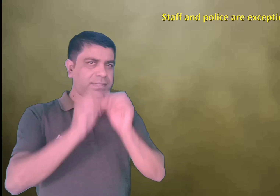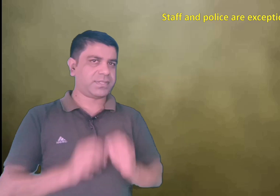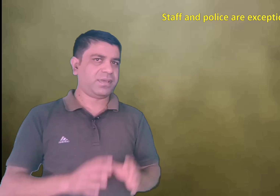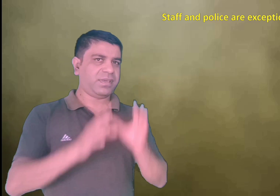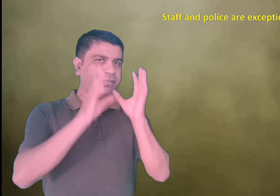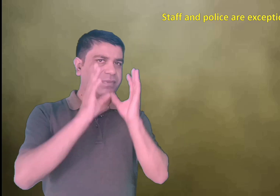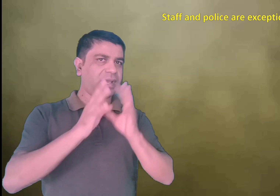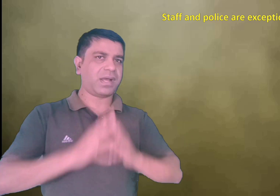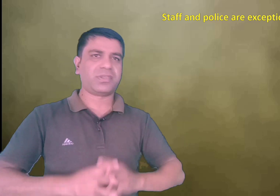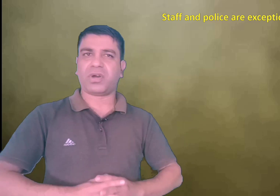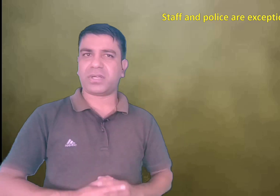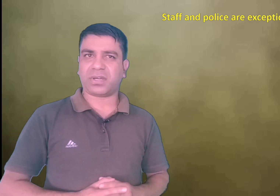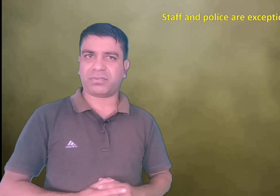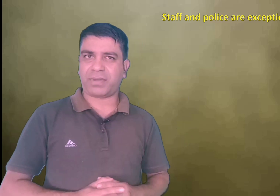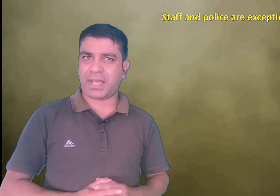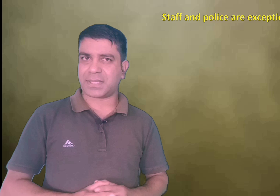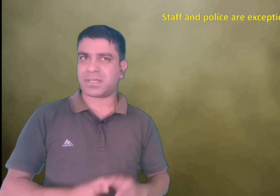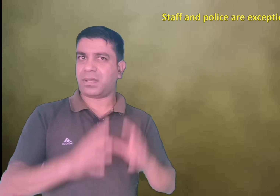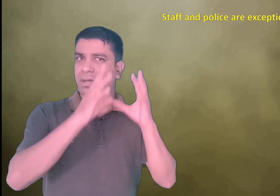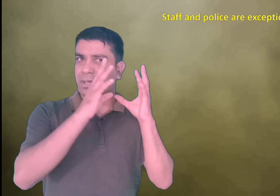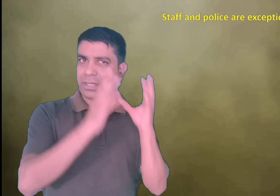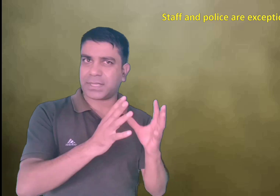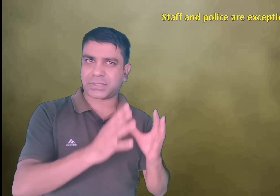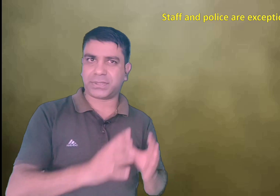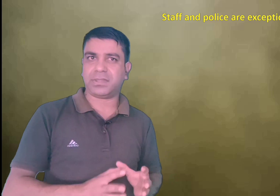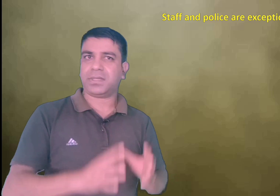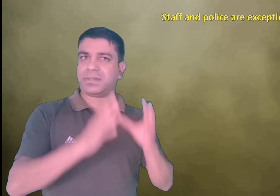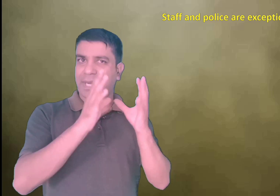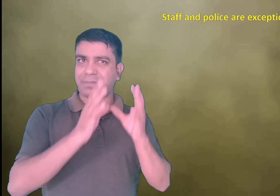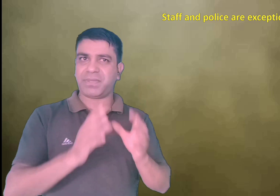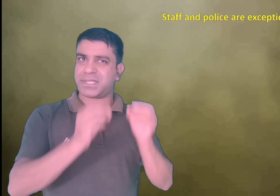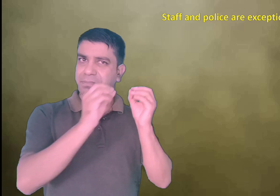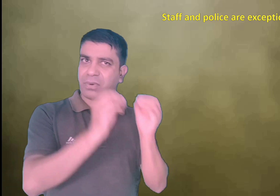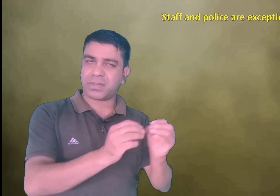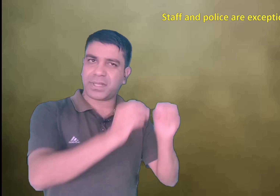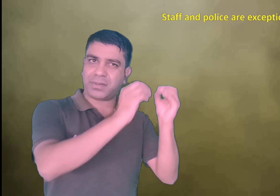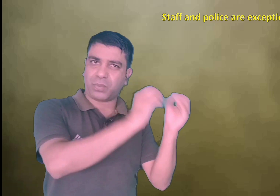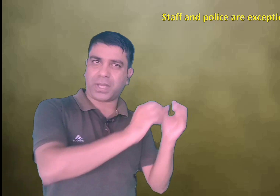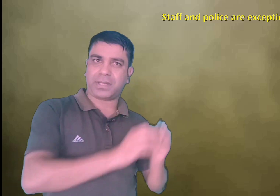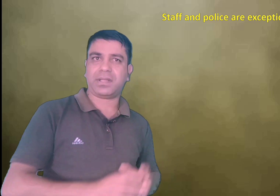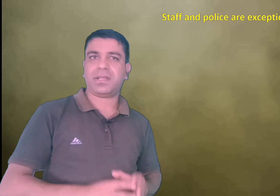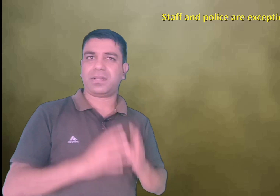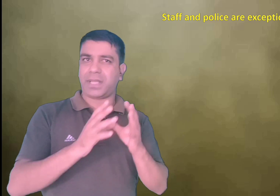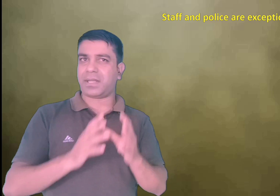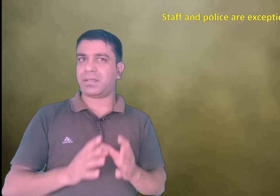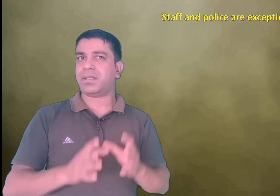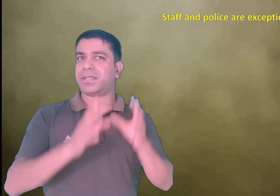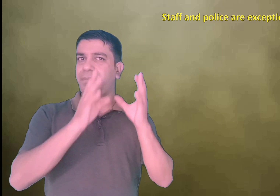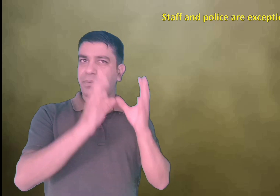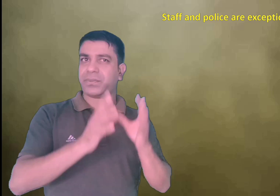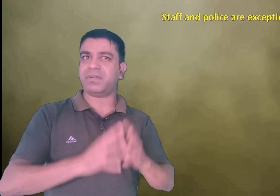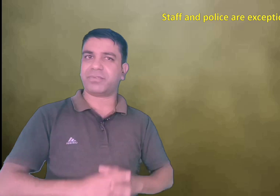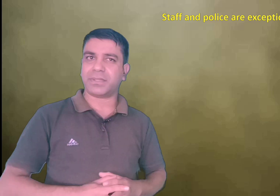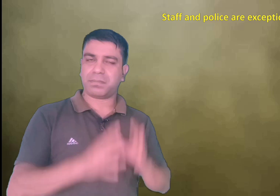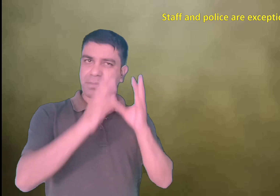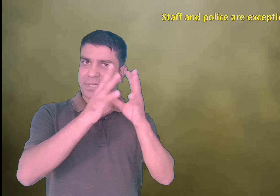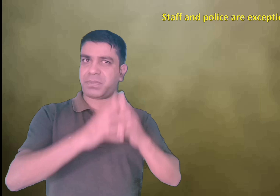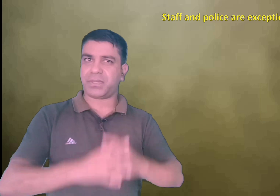and if they are thought of as a collection, that means more than one, then the plural verb must be